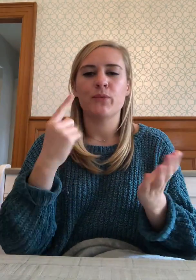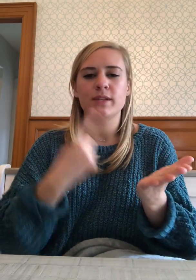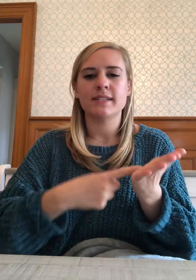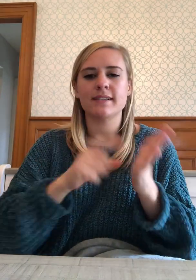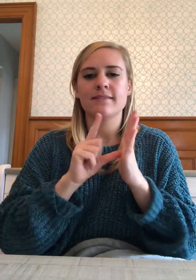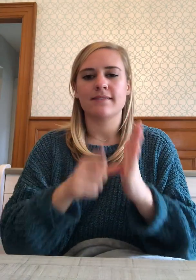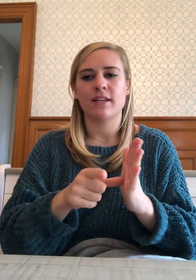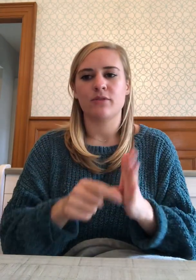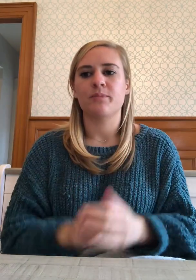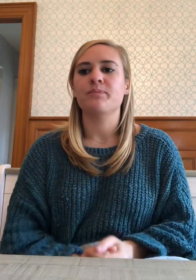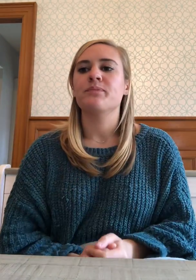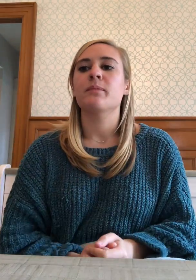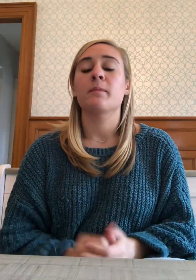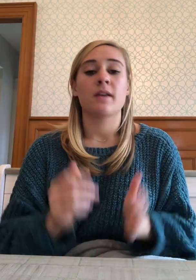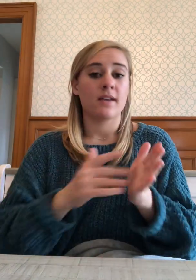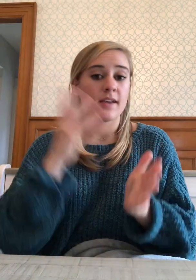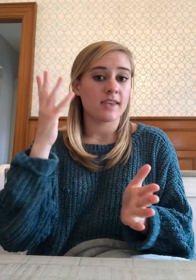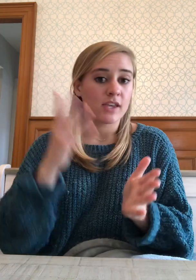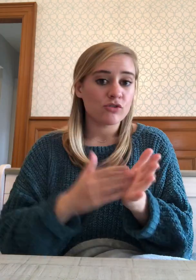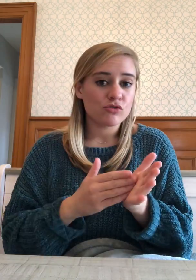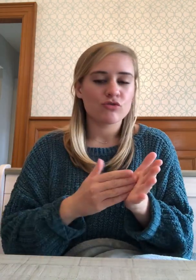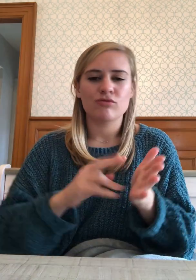little or no effect. Again,